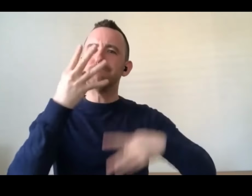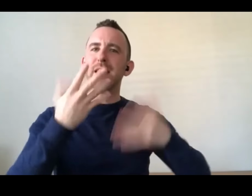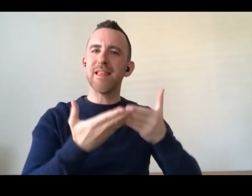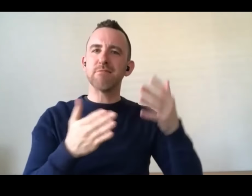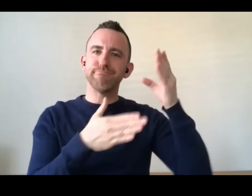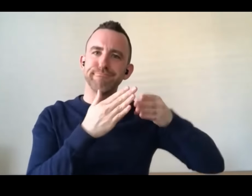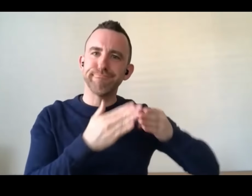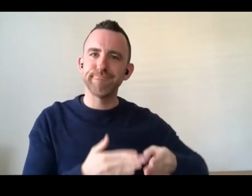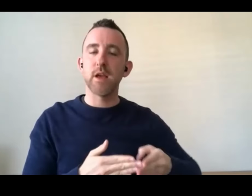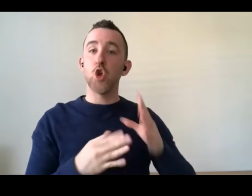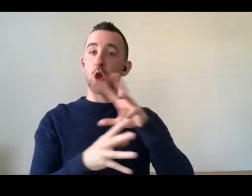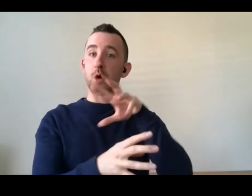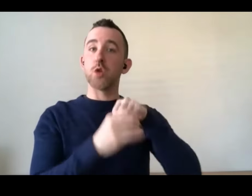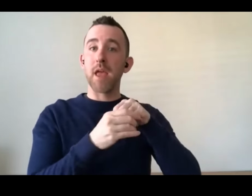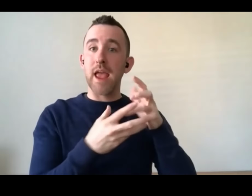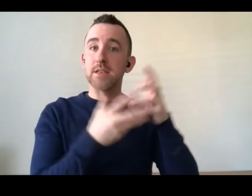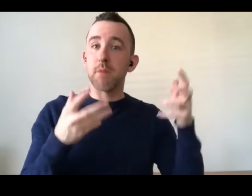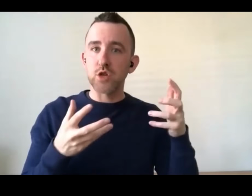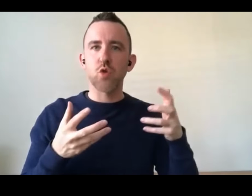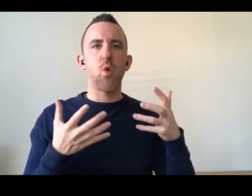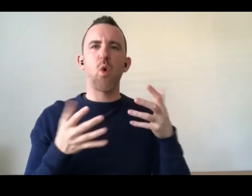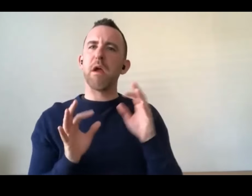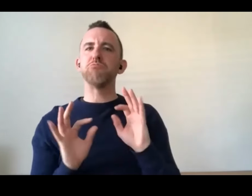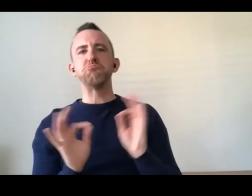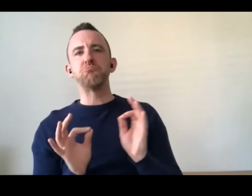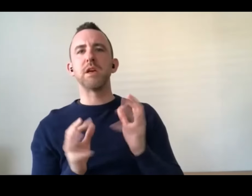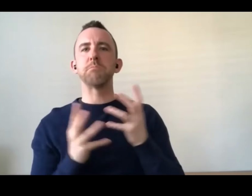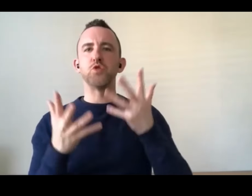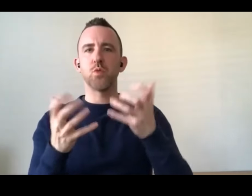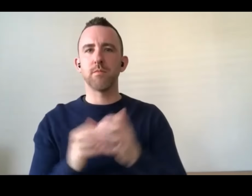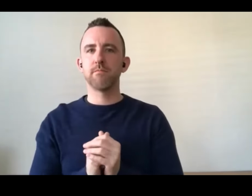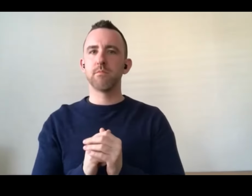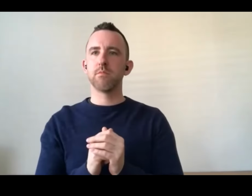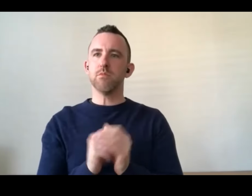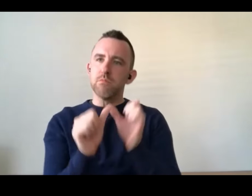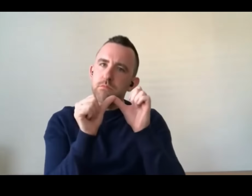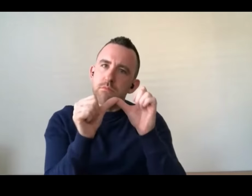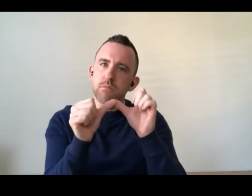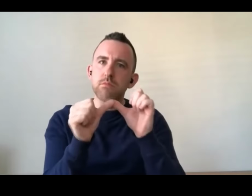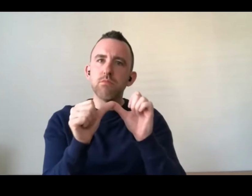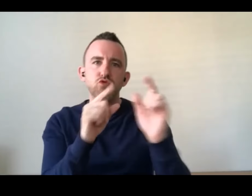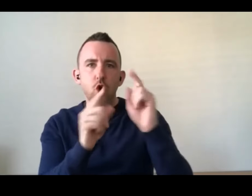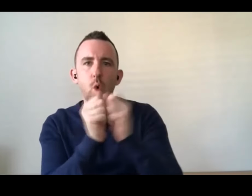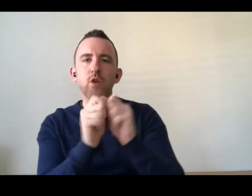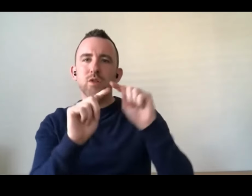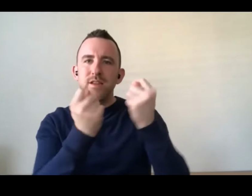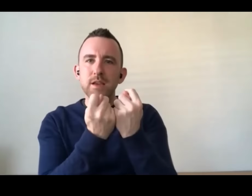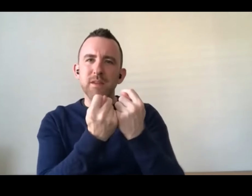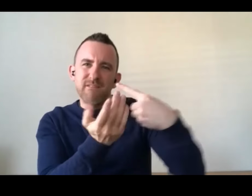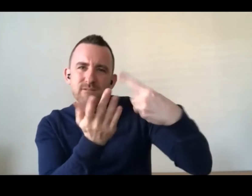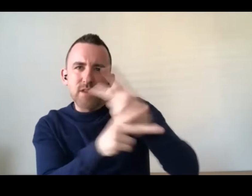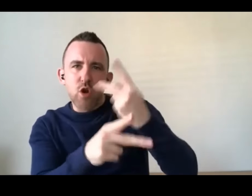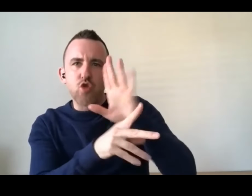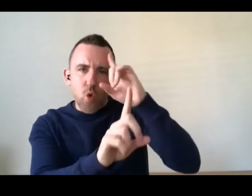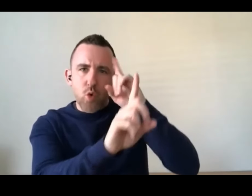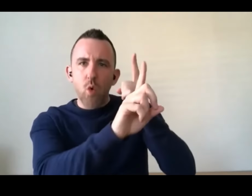You can participate as much or as little as you want. Just stay in touch with your team and, decide ahead of time what your goal is. How many